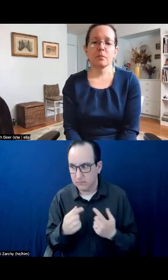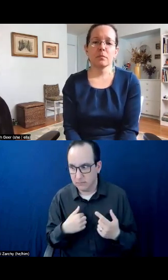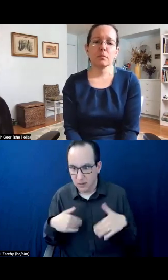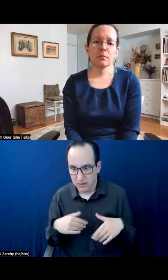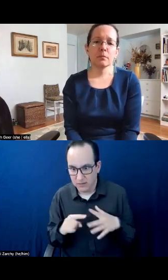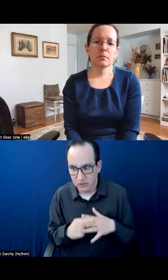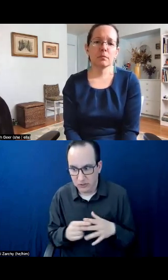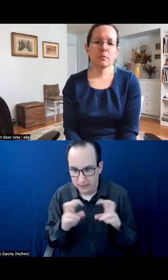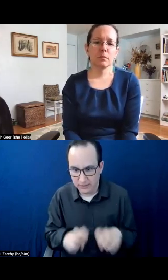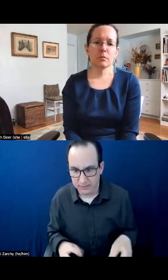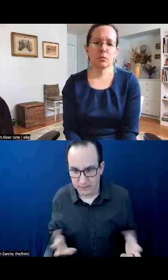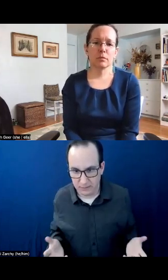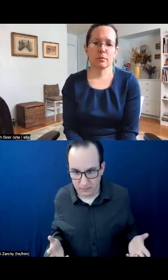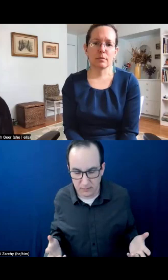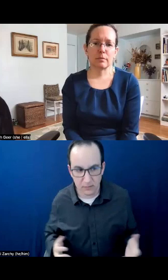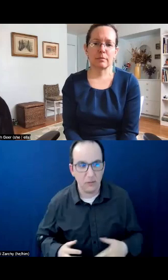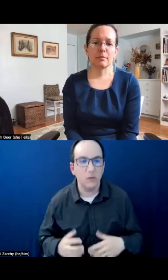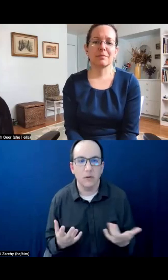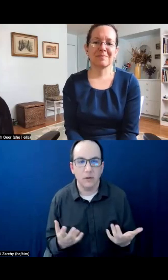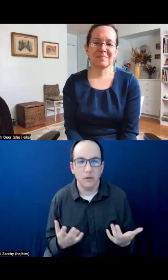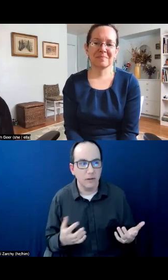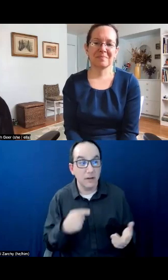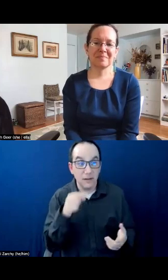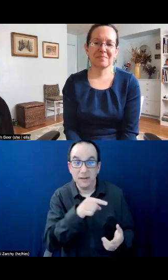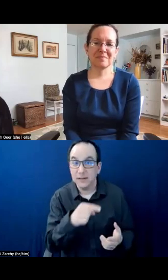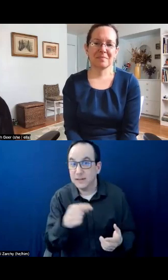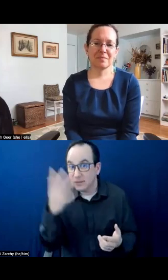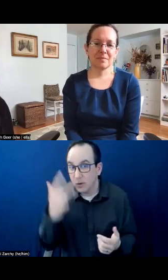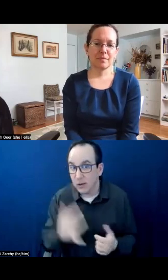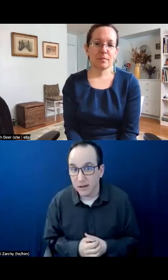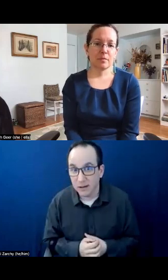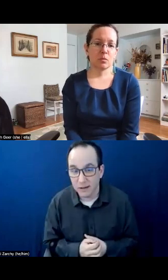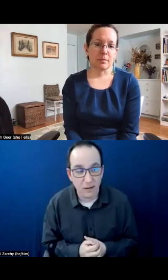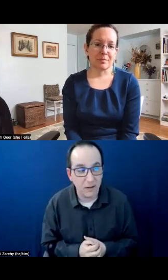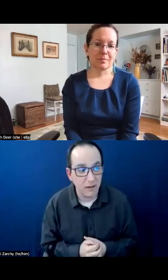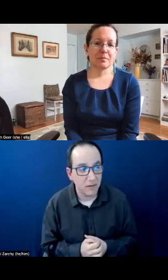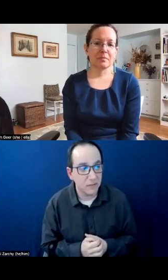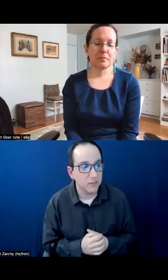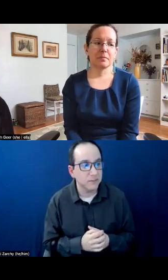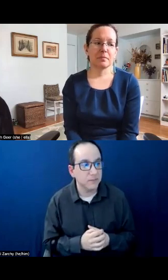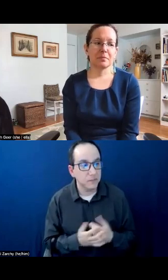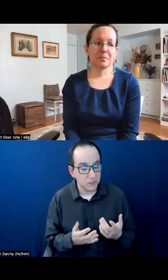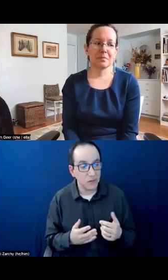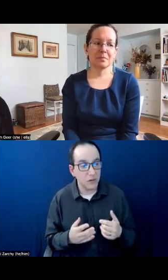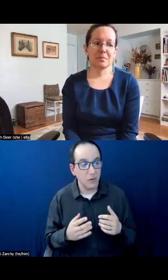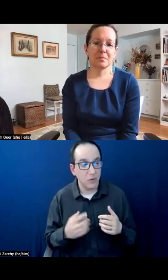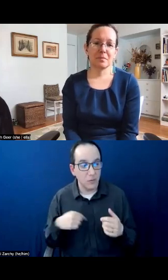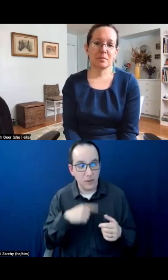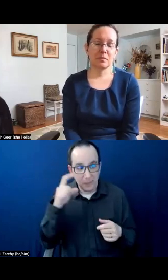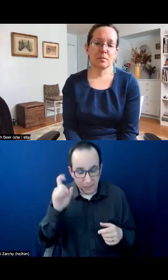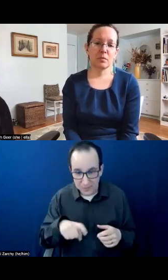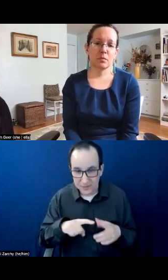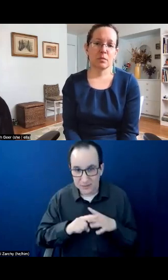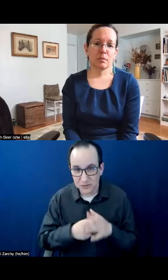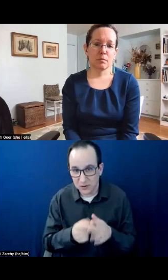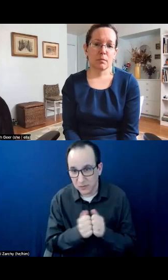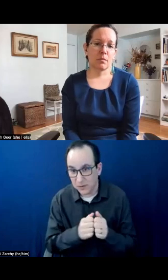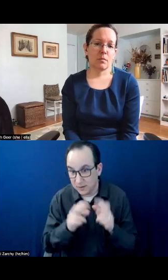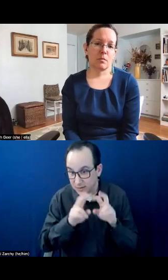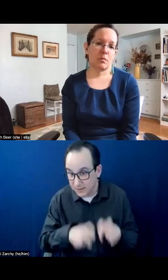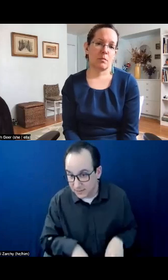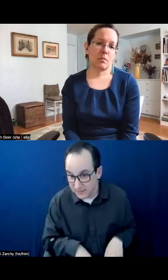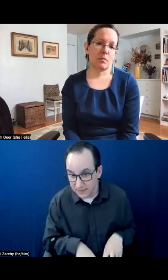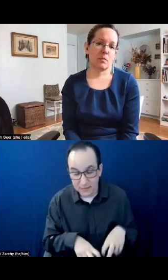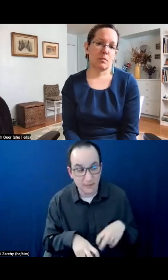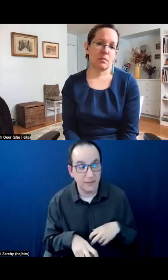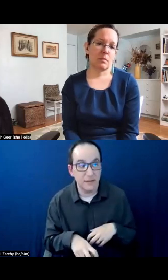what yet, because you just started assessing the student. So, and this is why. This chart shows that. So